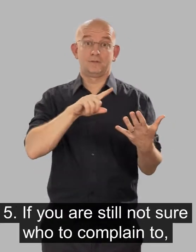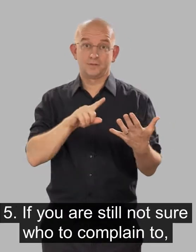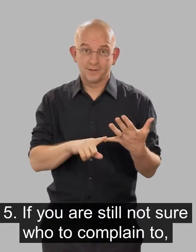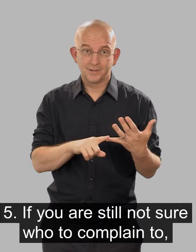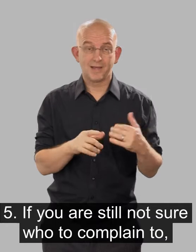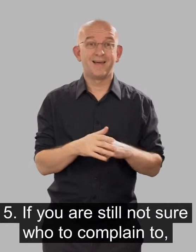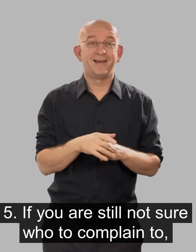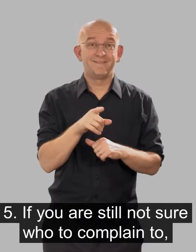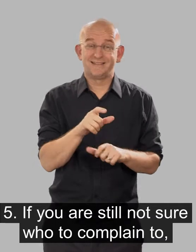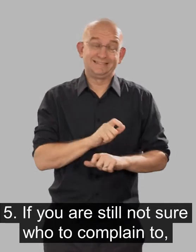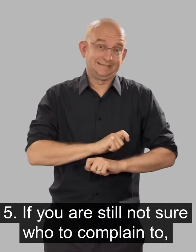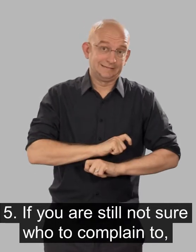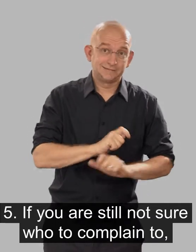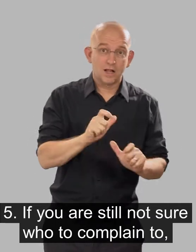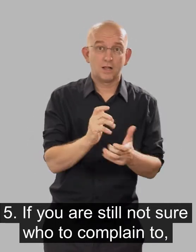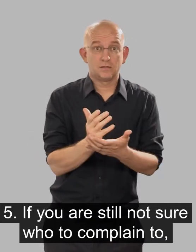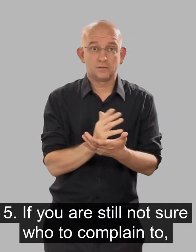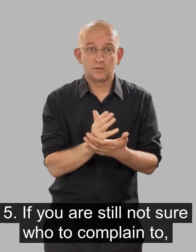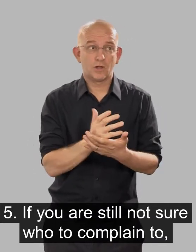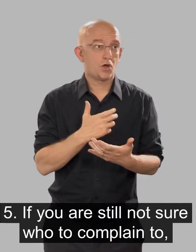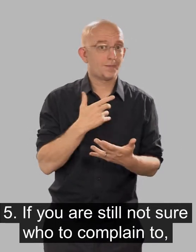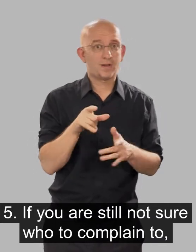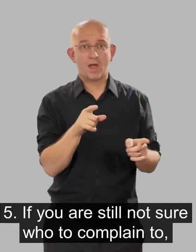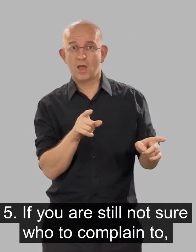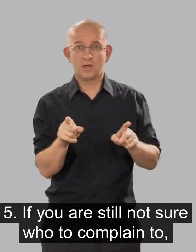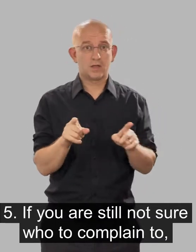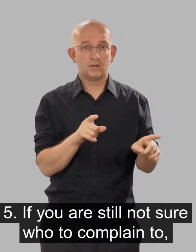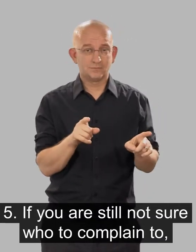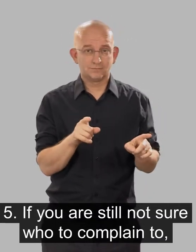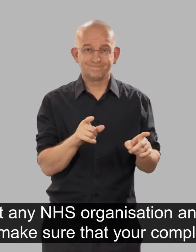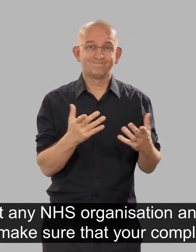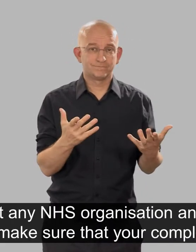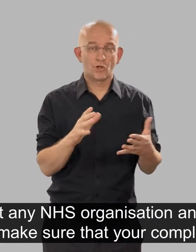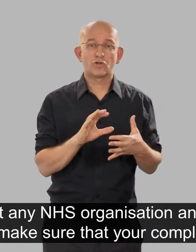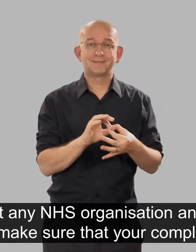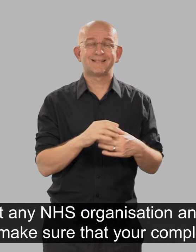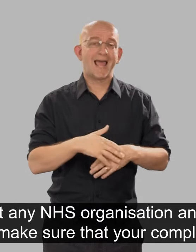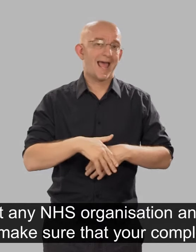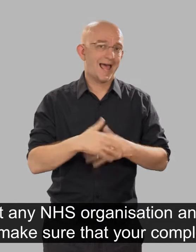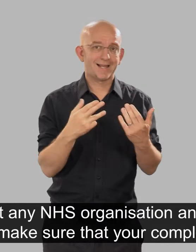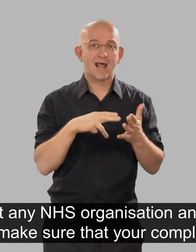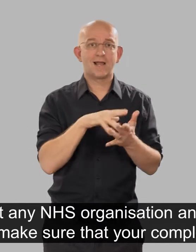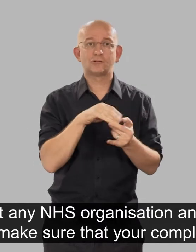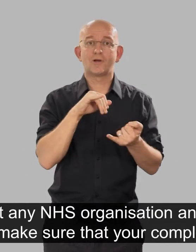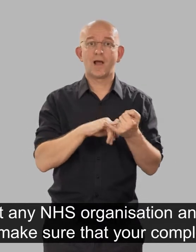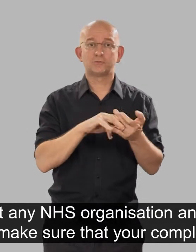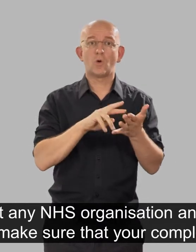Number 5. If you are still not sure who to complain to, contact any NHS